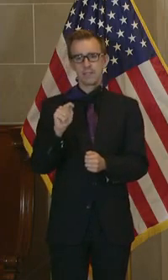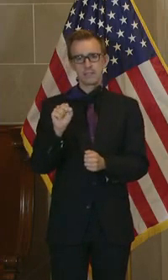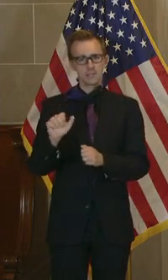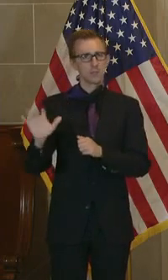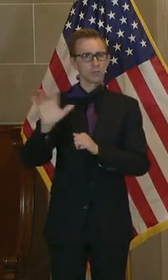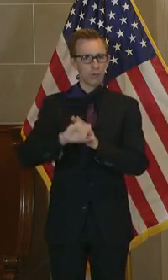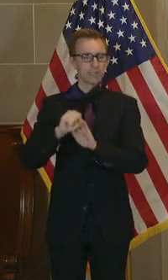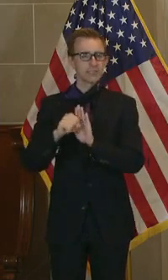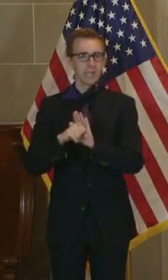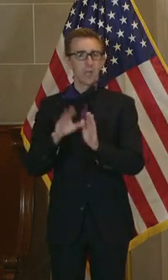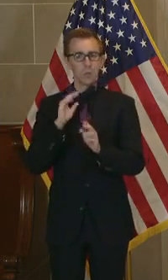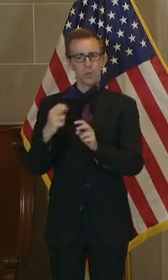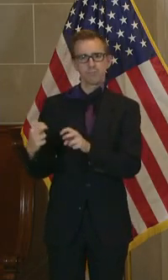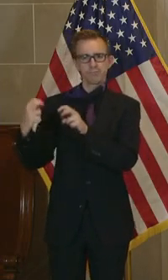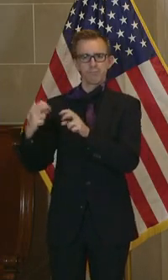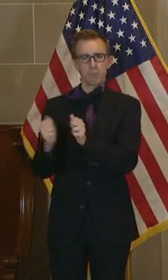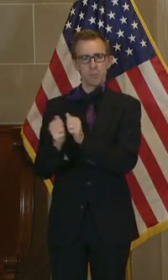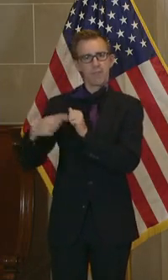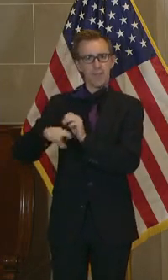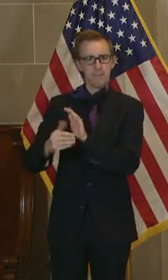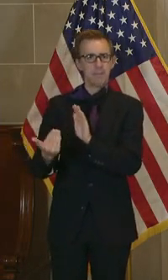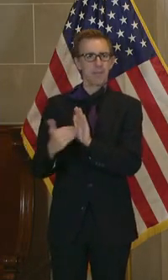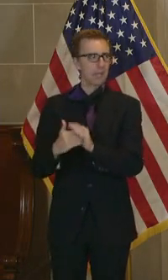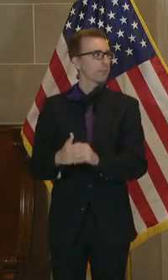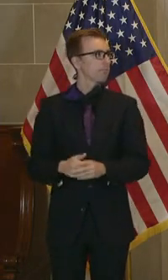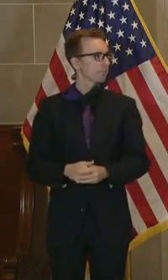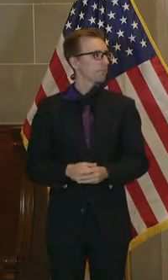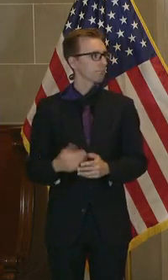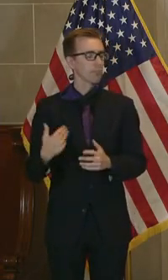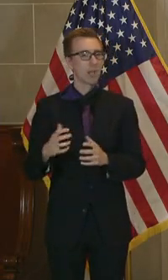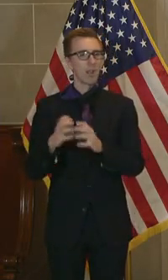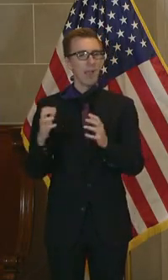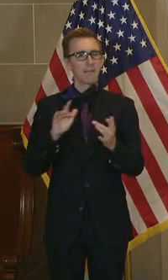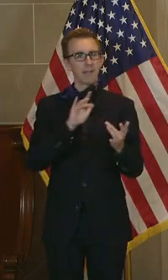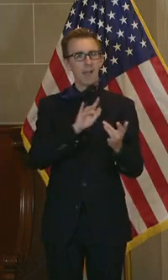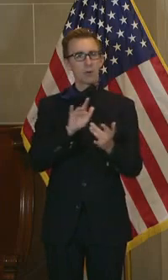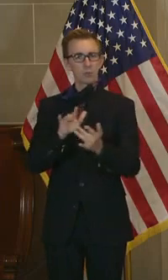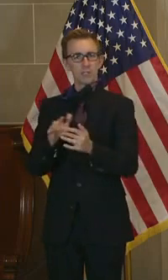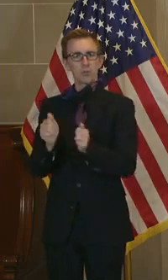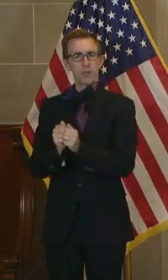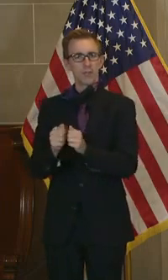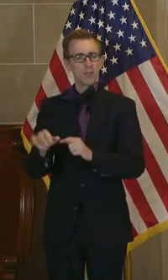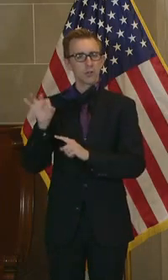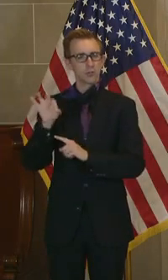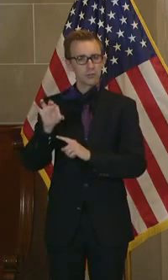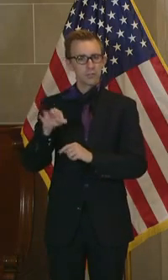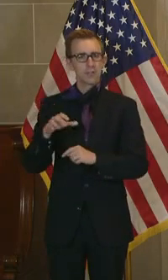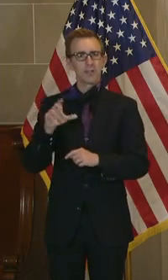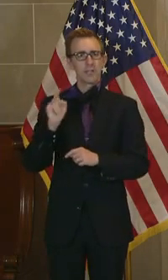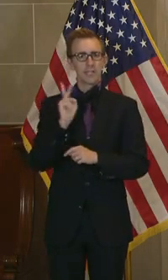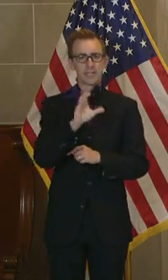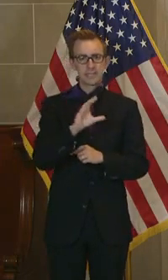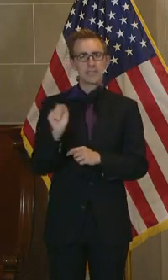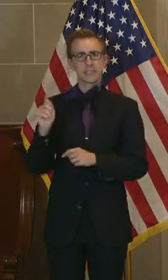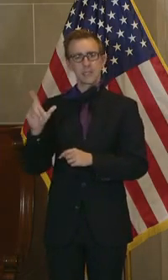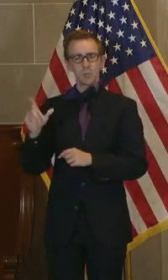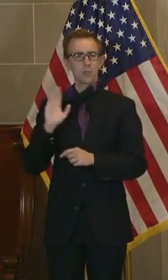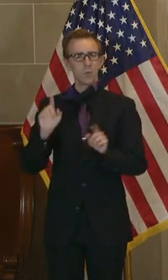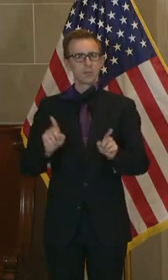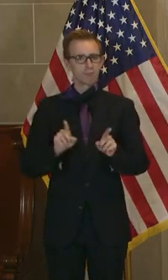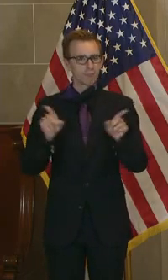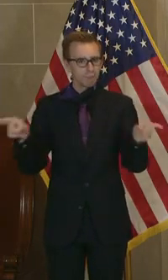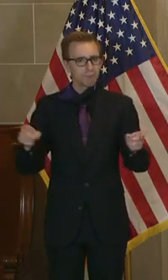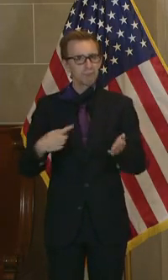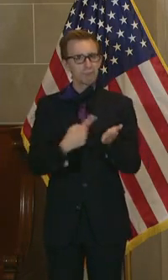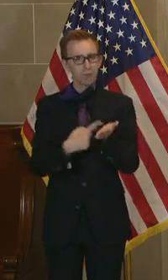meet with them again. We've had a lot of outreach earlier on with some of the clergies in Kansas City and St. Louis. We'll go back, talk to